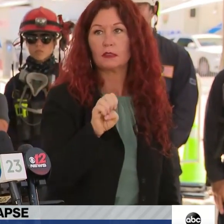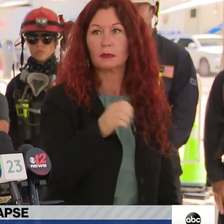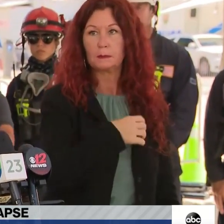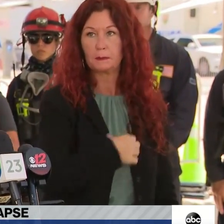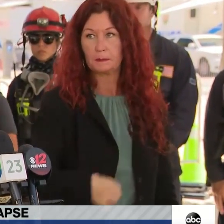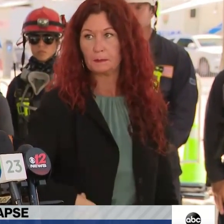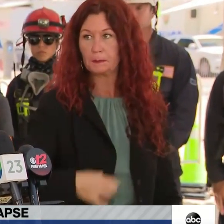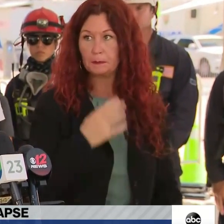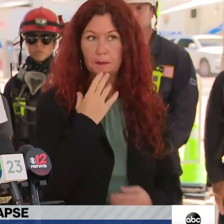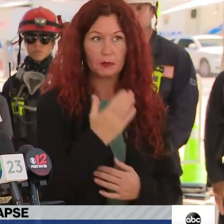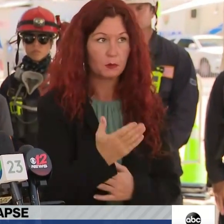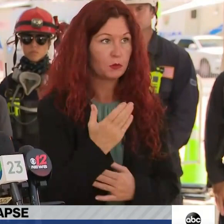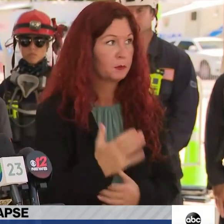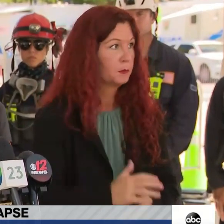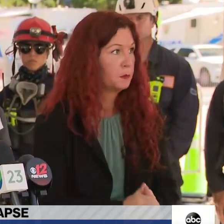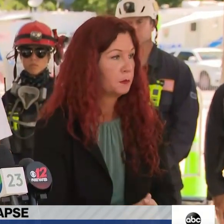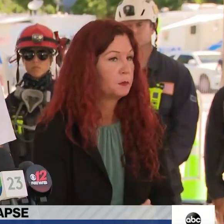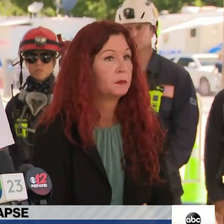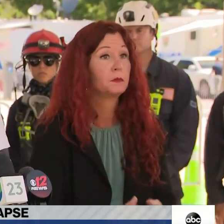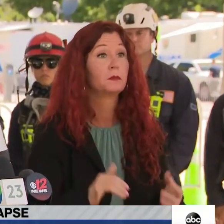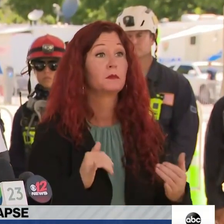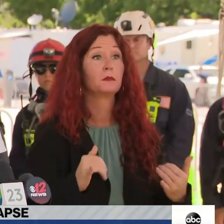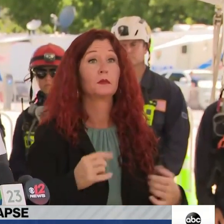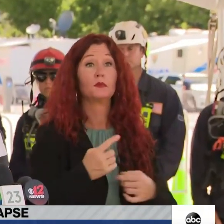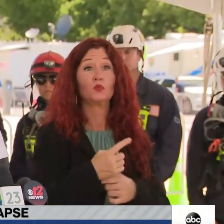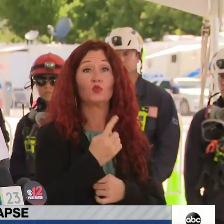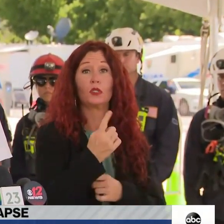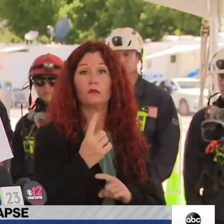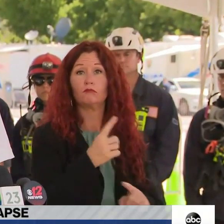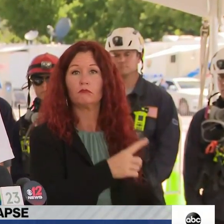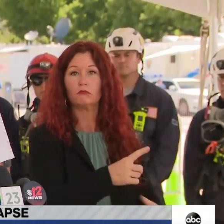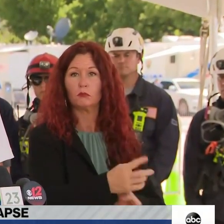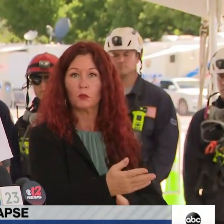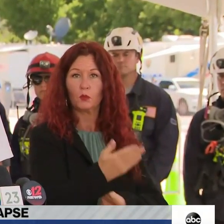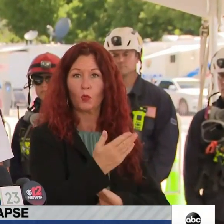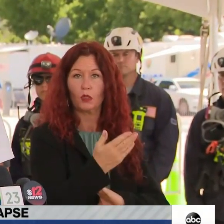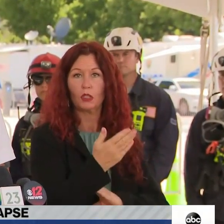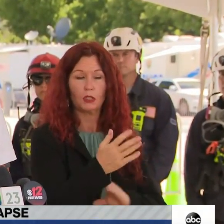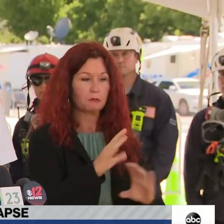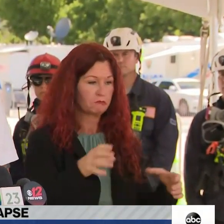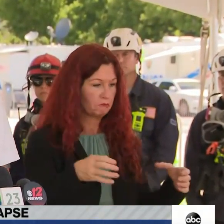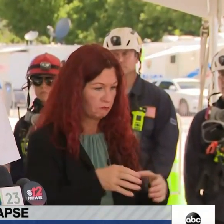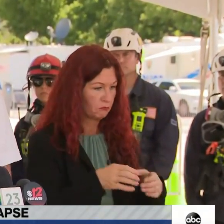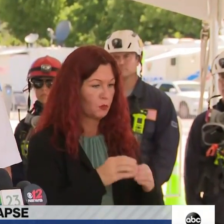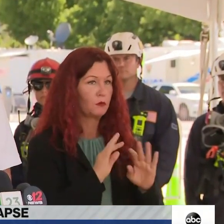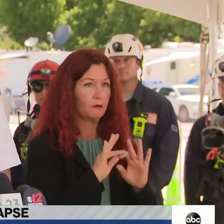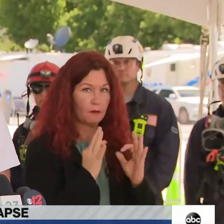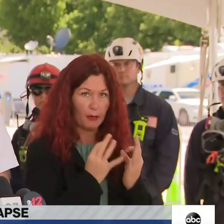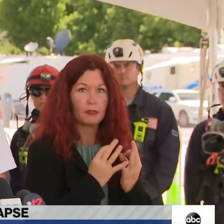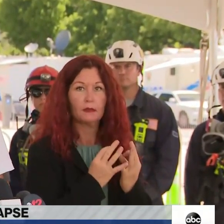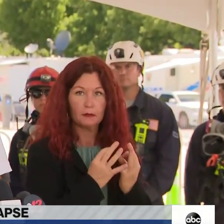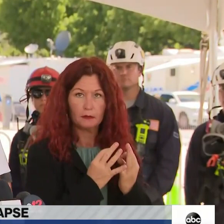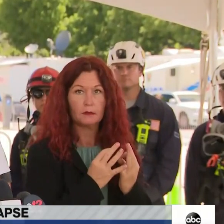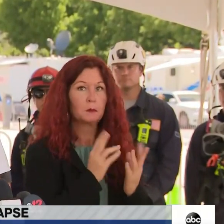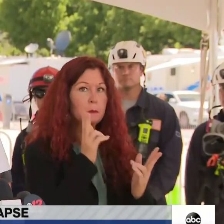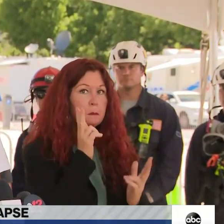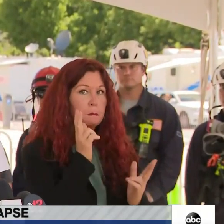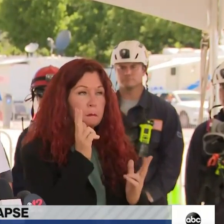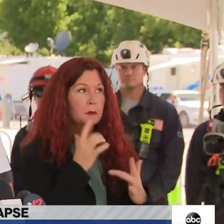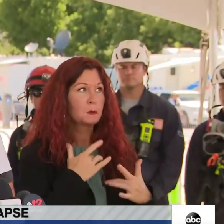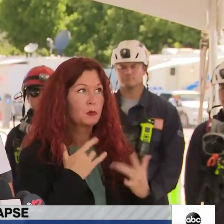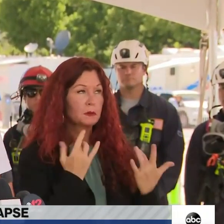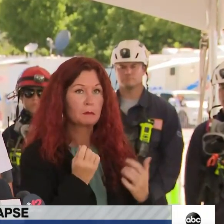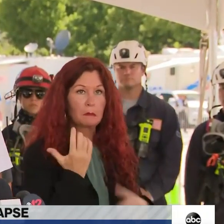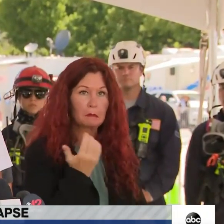Good morning, everybody. Today I attended the family meeting briefing to listen to the status of what was happening